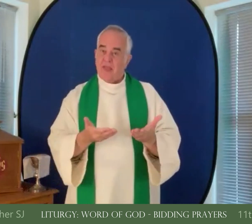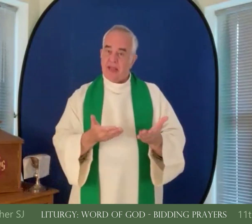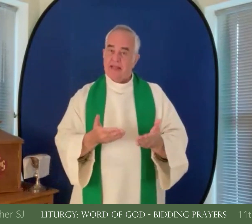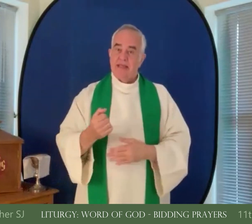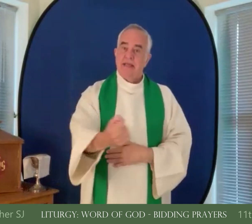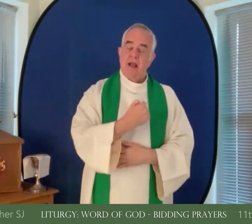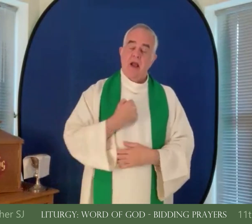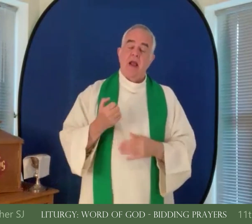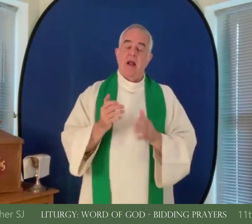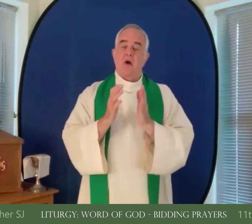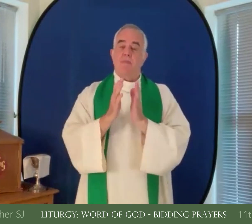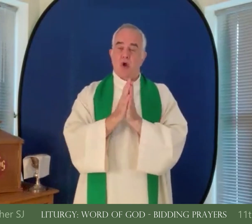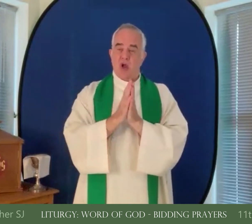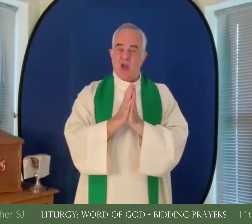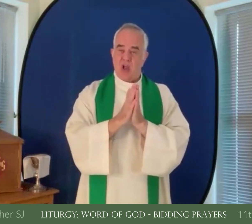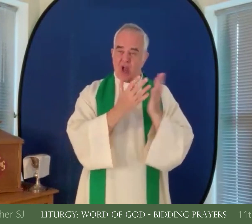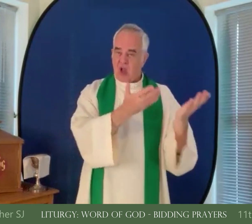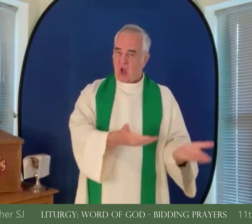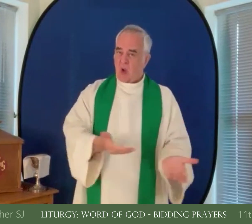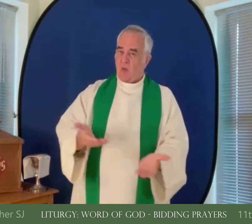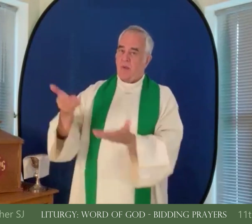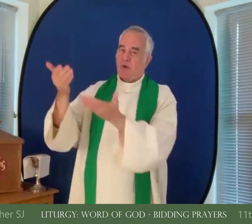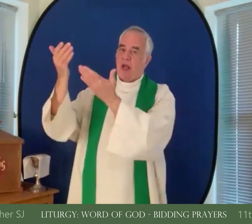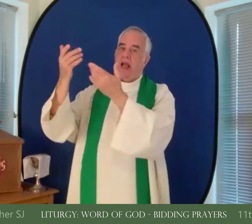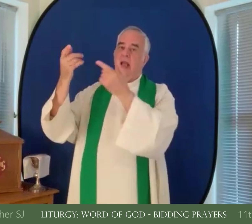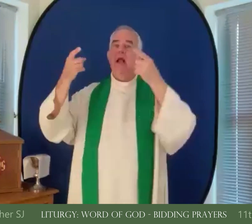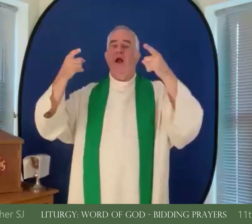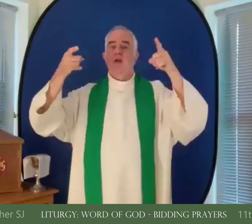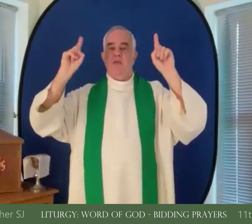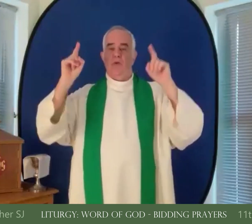This is our prayer. We pray to the Lord.